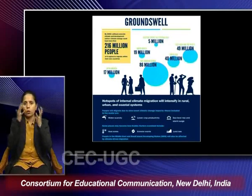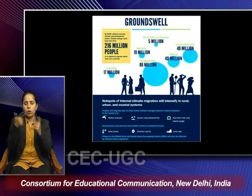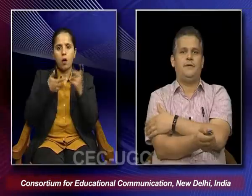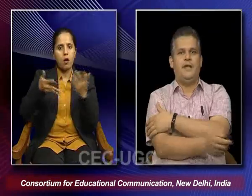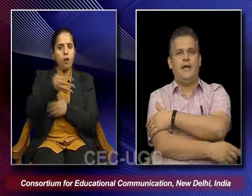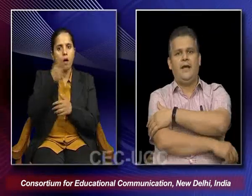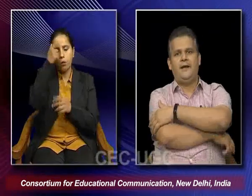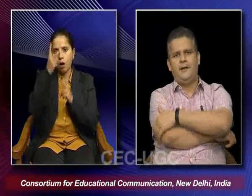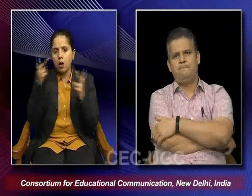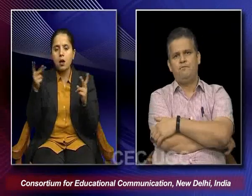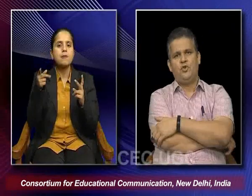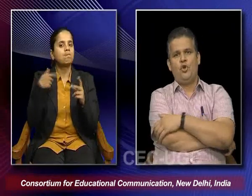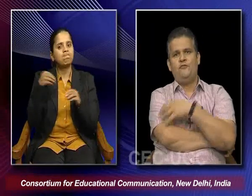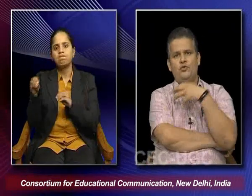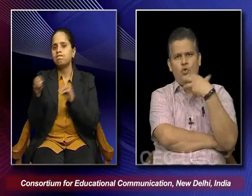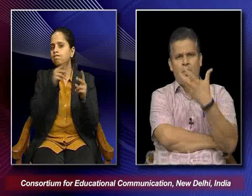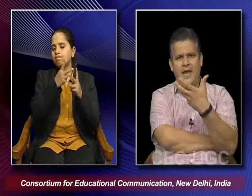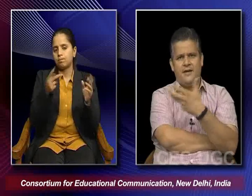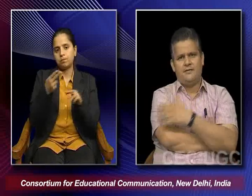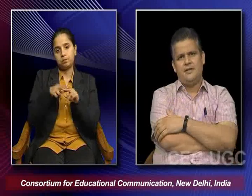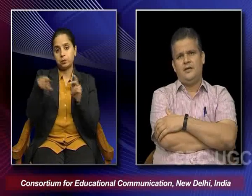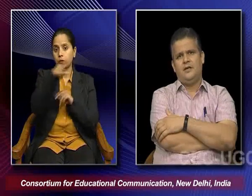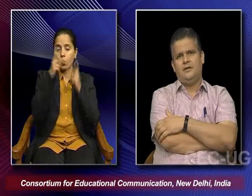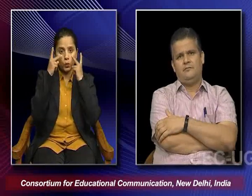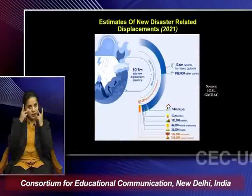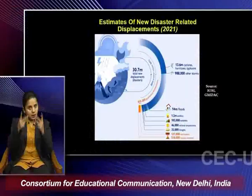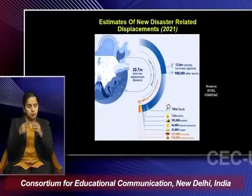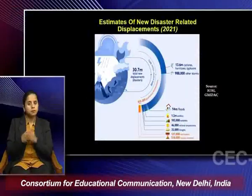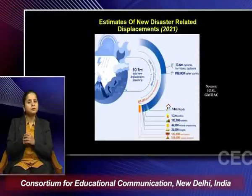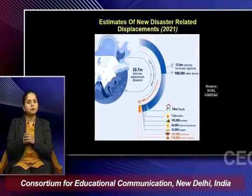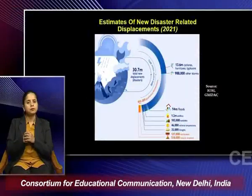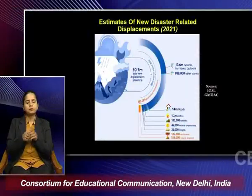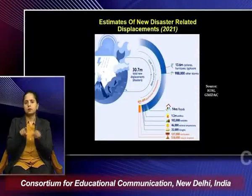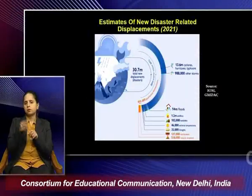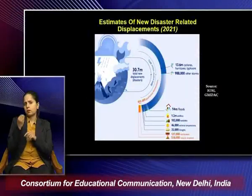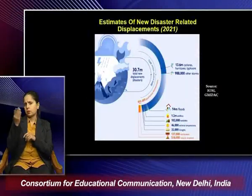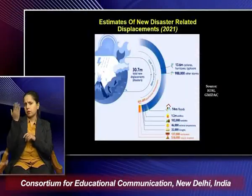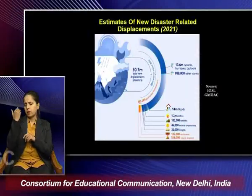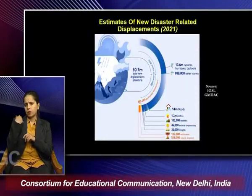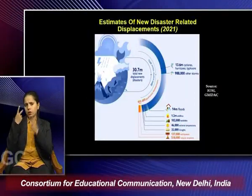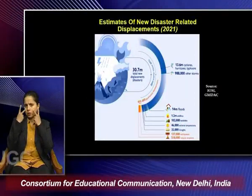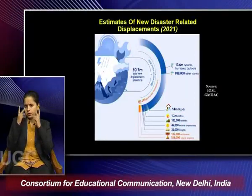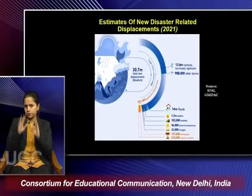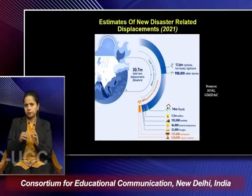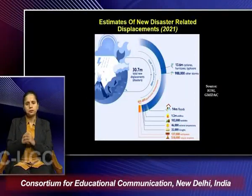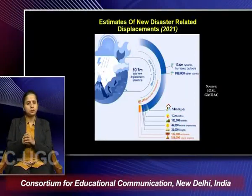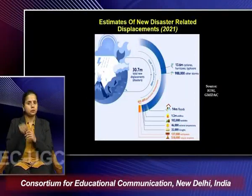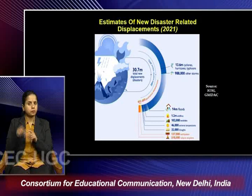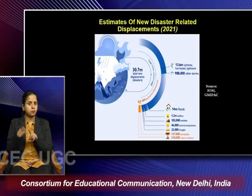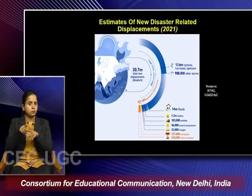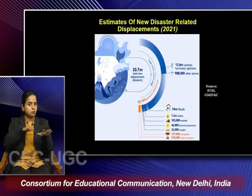crisis. And if you look at the recent estimates by the